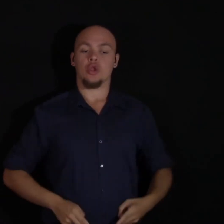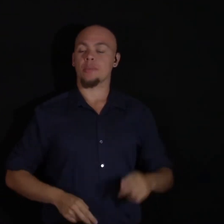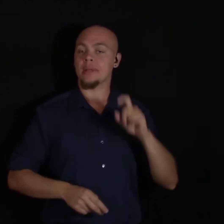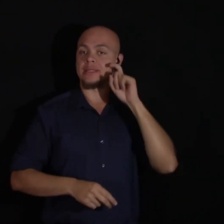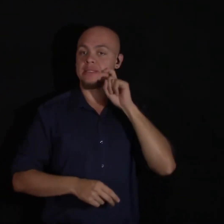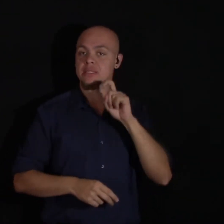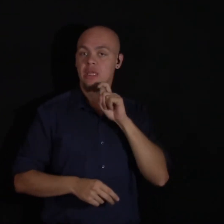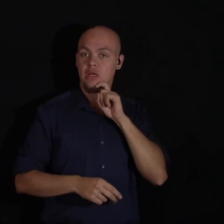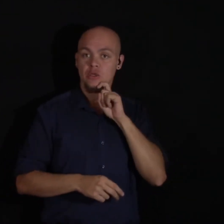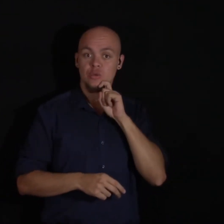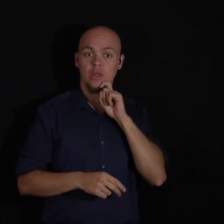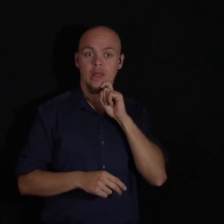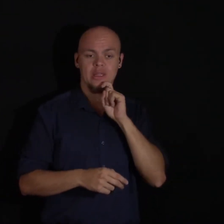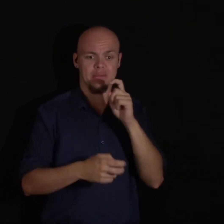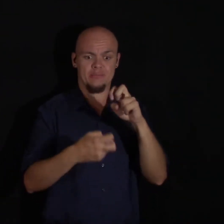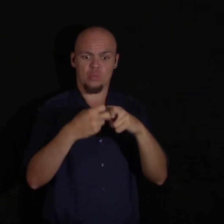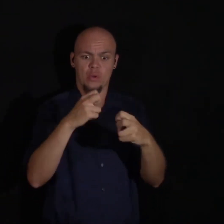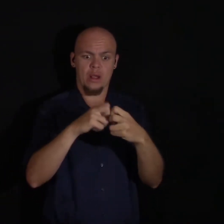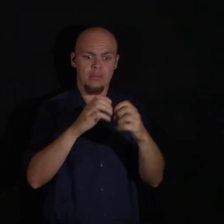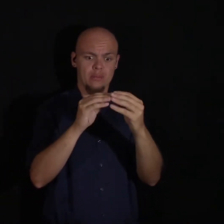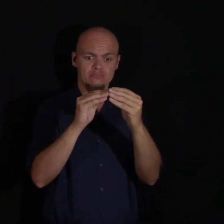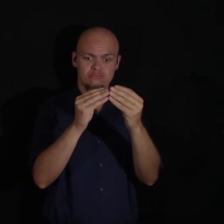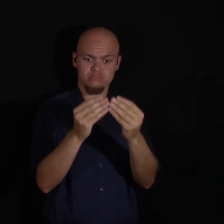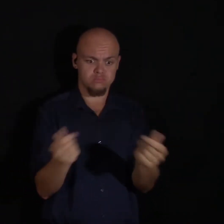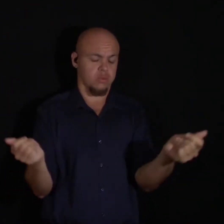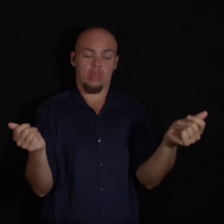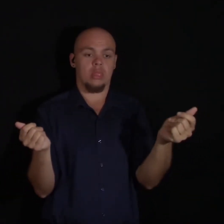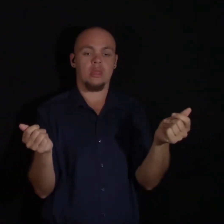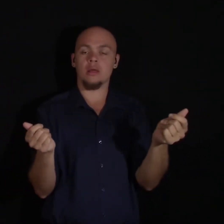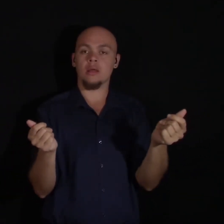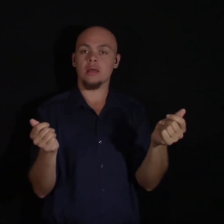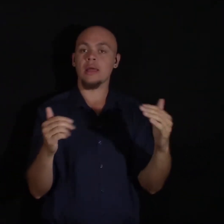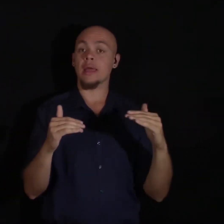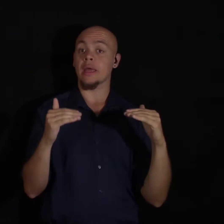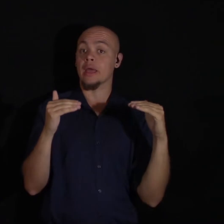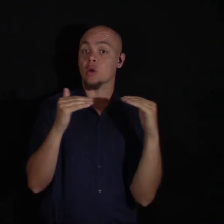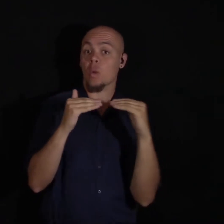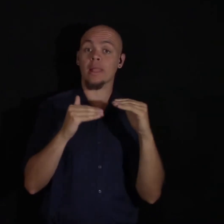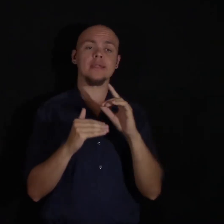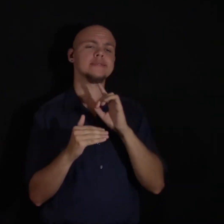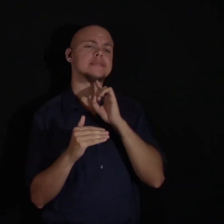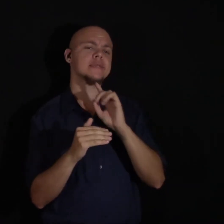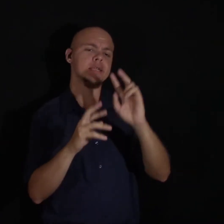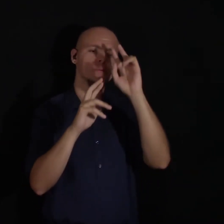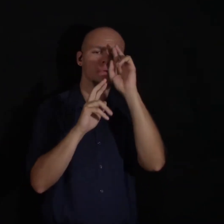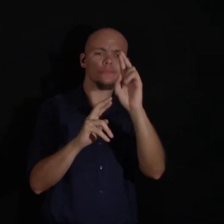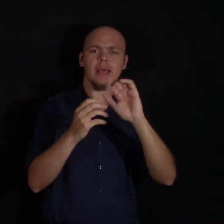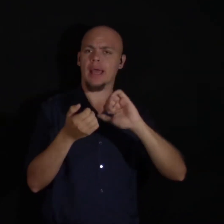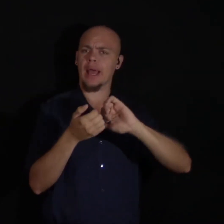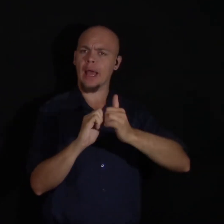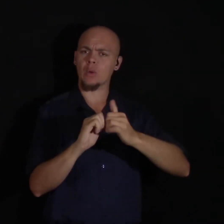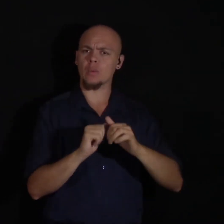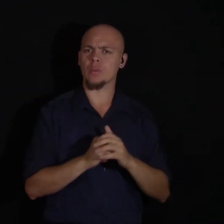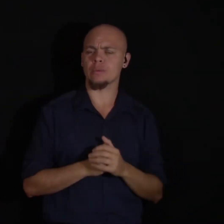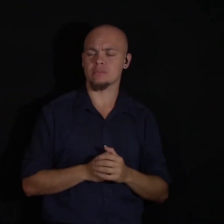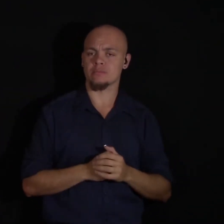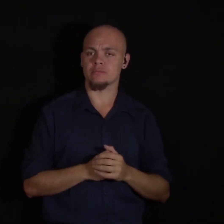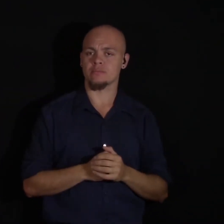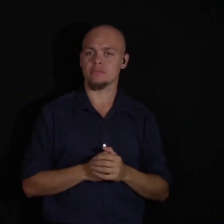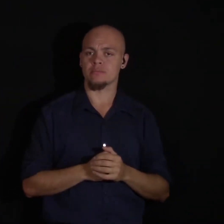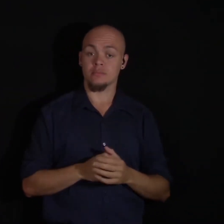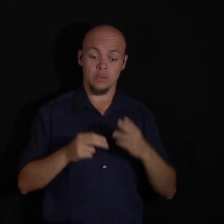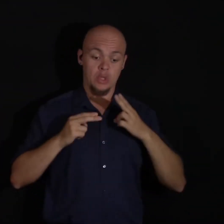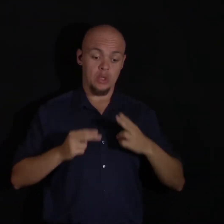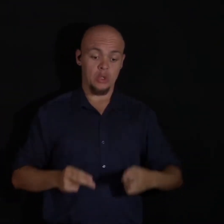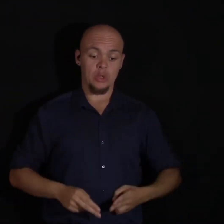issue, how will that transition to equality, dignity, and respect? How will that affect the expression of